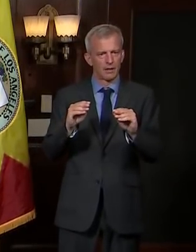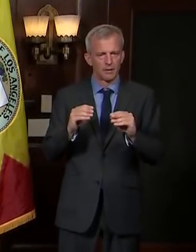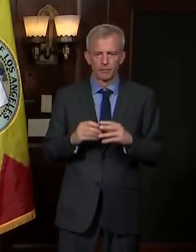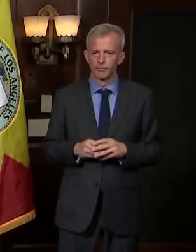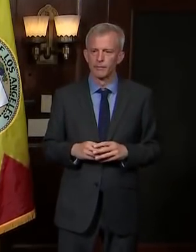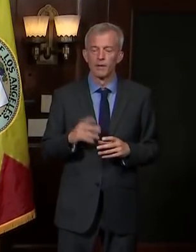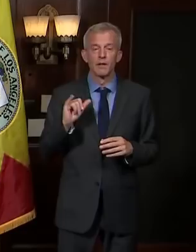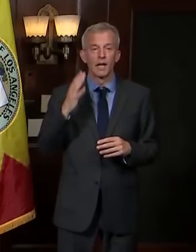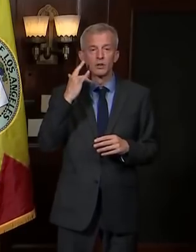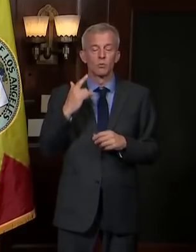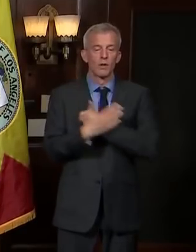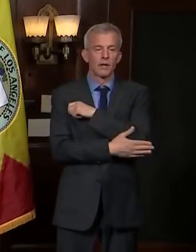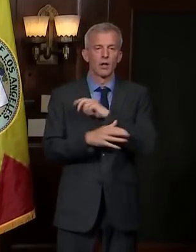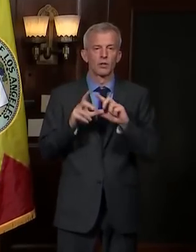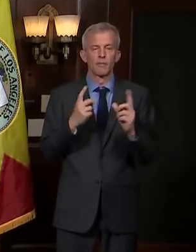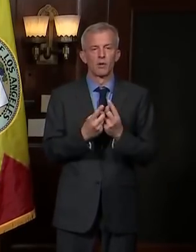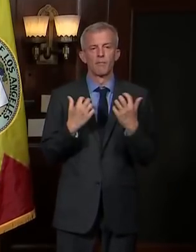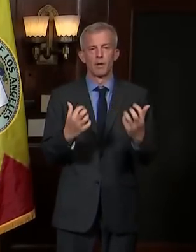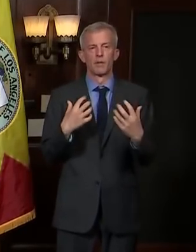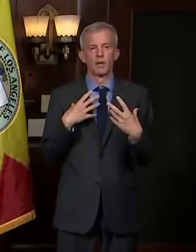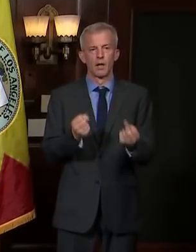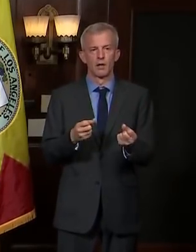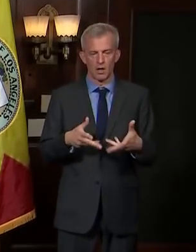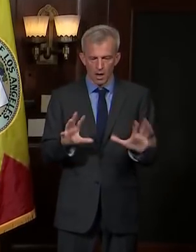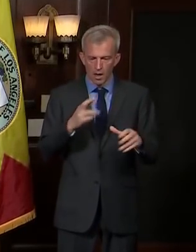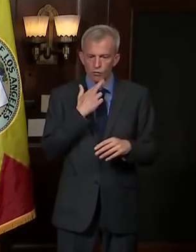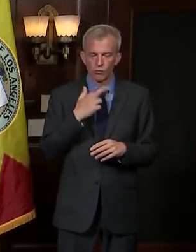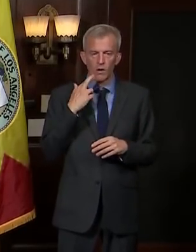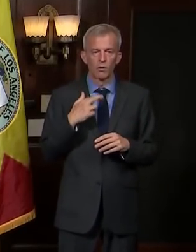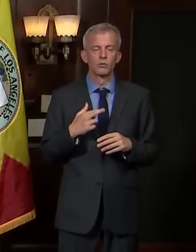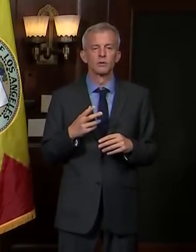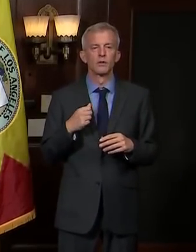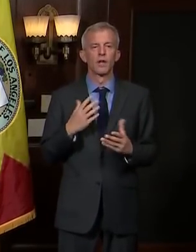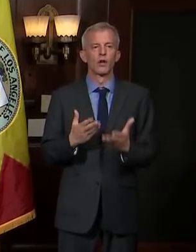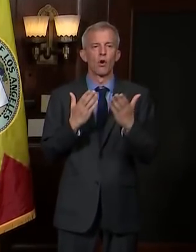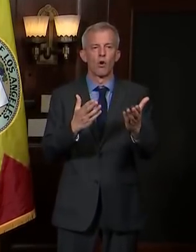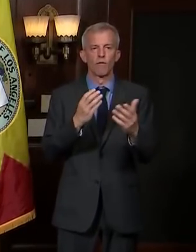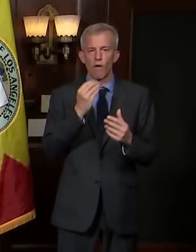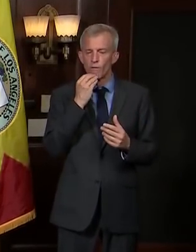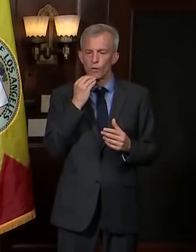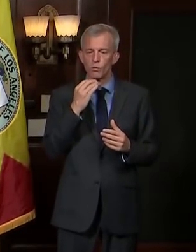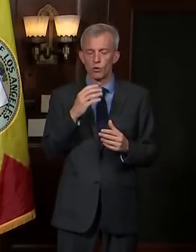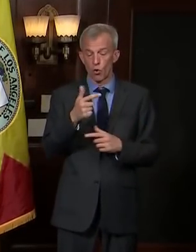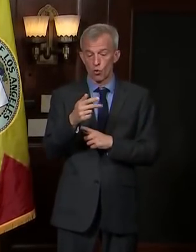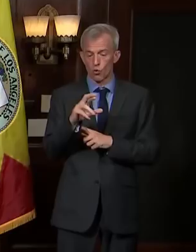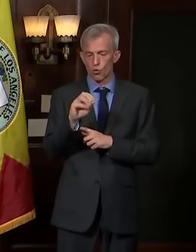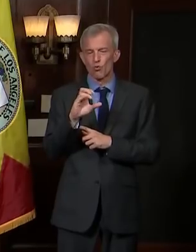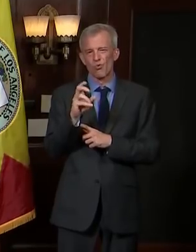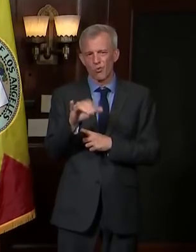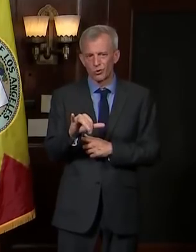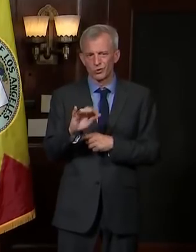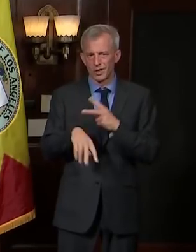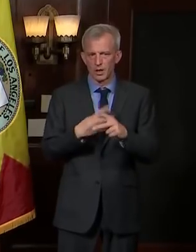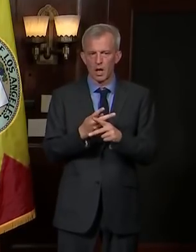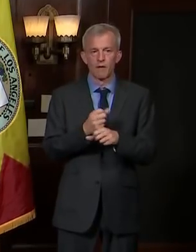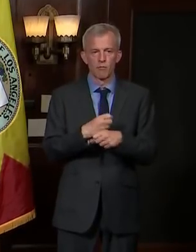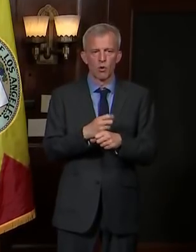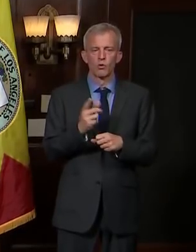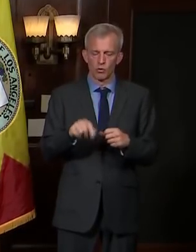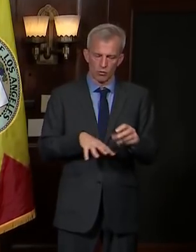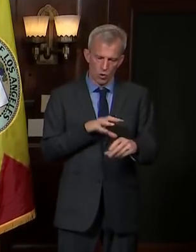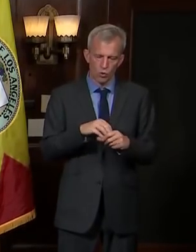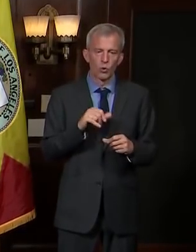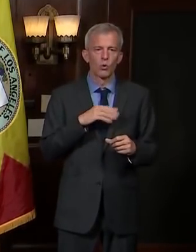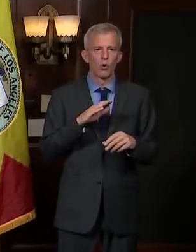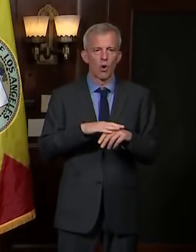County Department of Public Health will now allow restaurants that offer grocery-type products to include them on their menu for